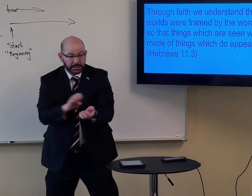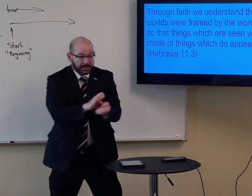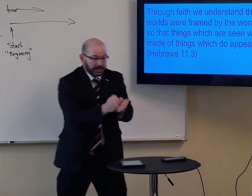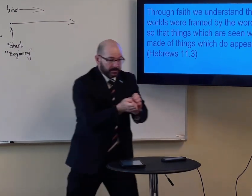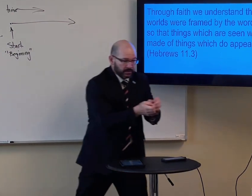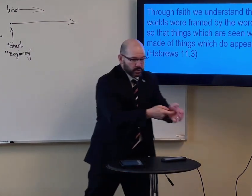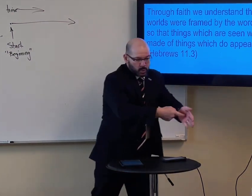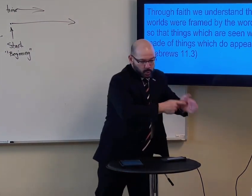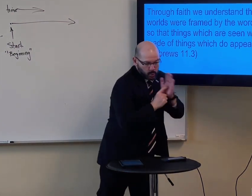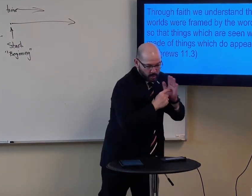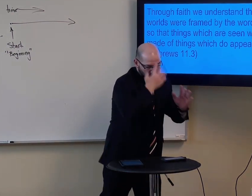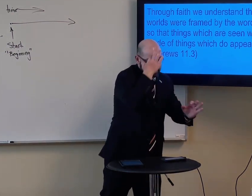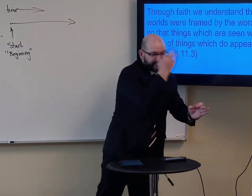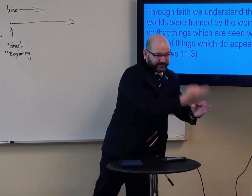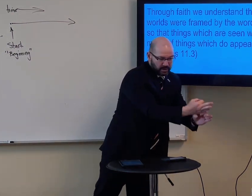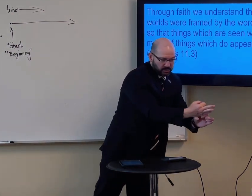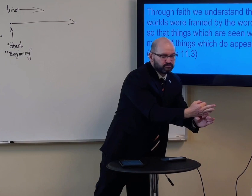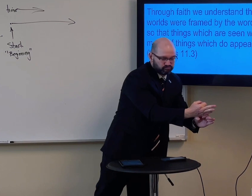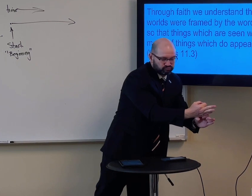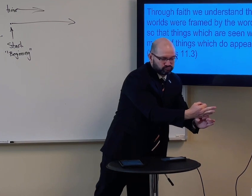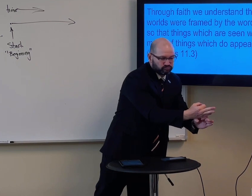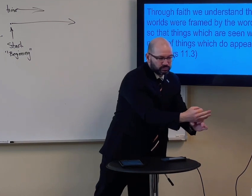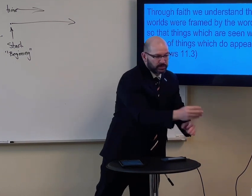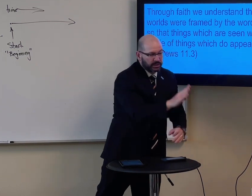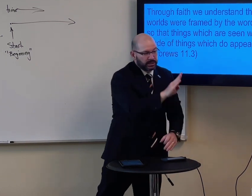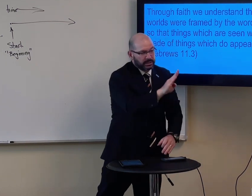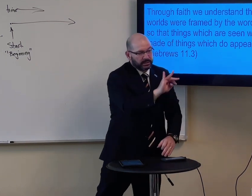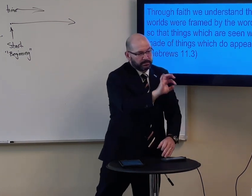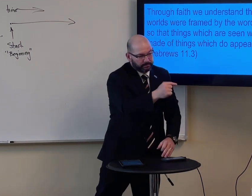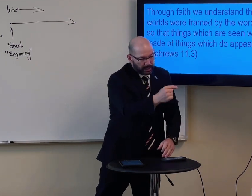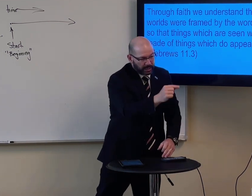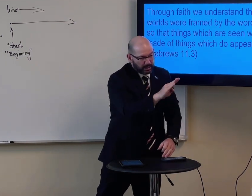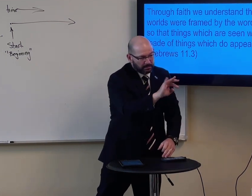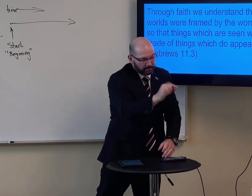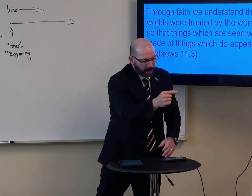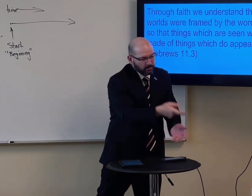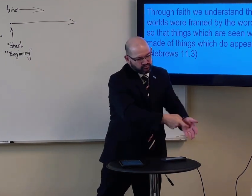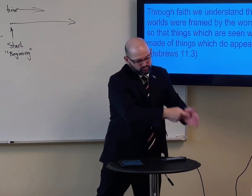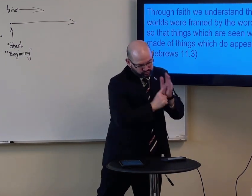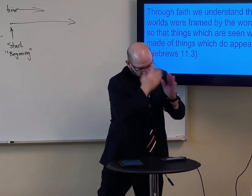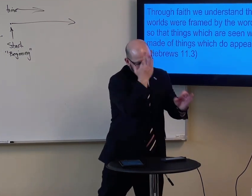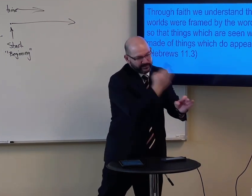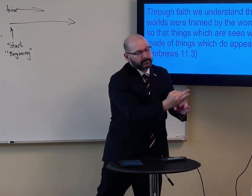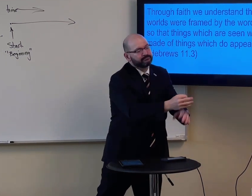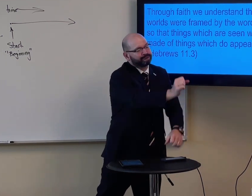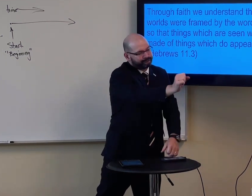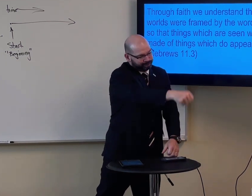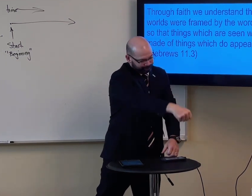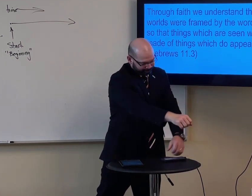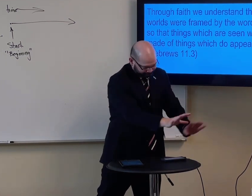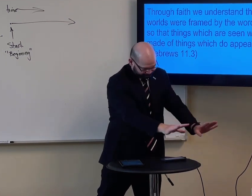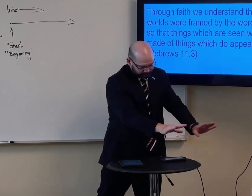Evolution requires faith. The Big Bang requires faith. It does.